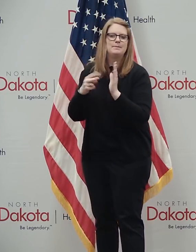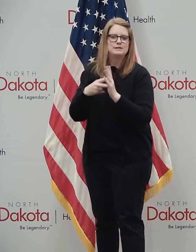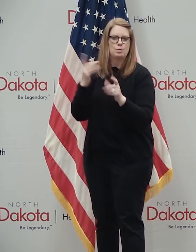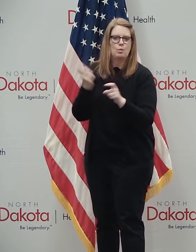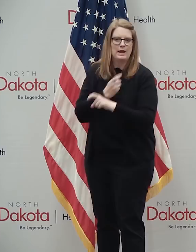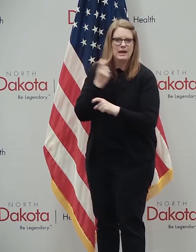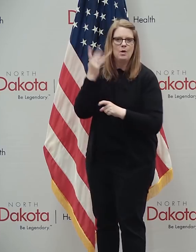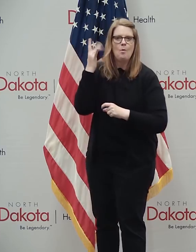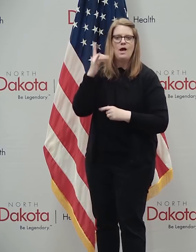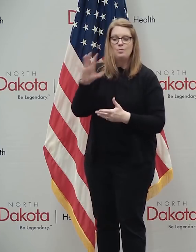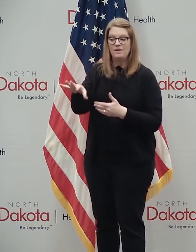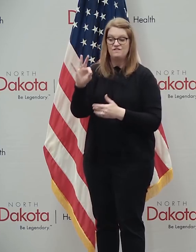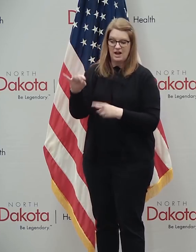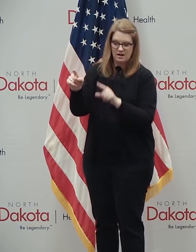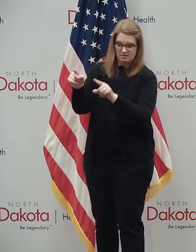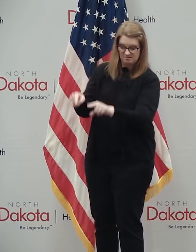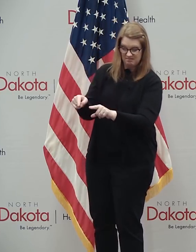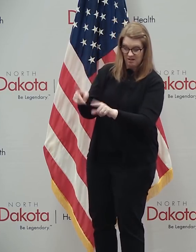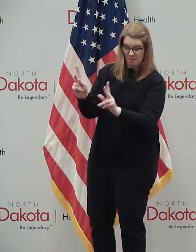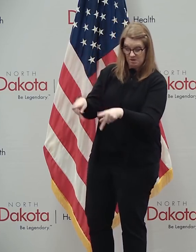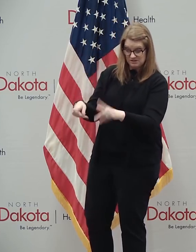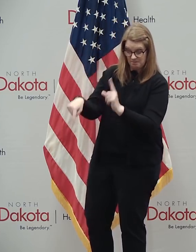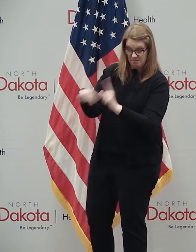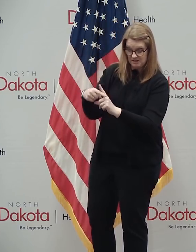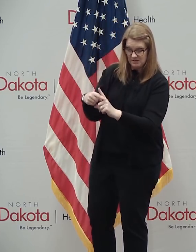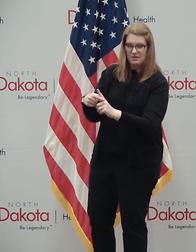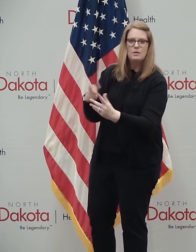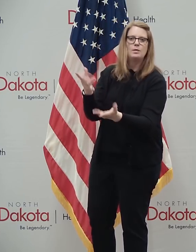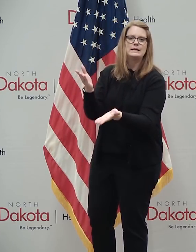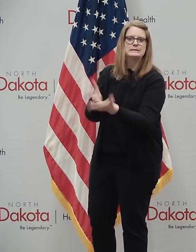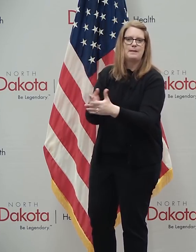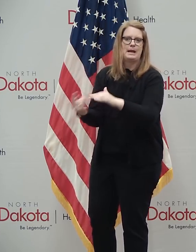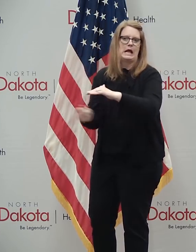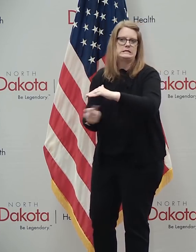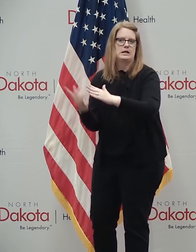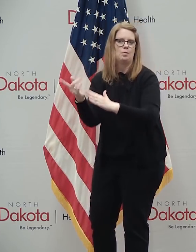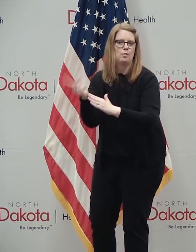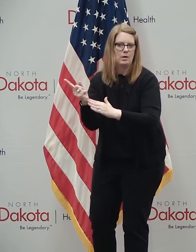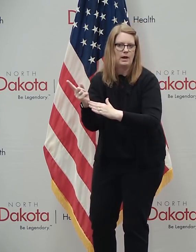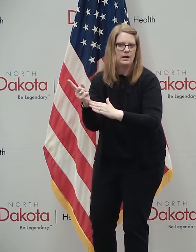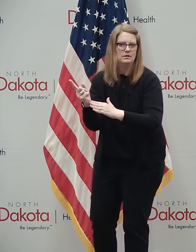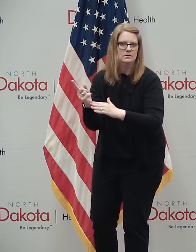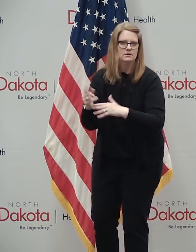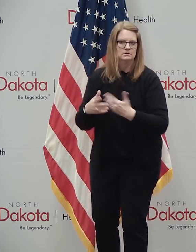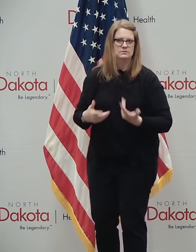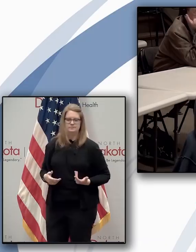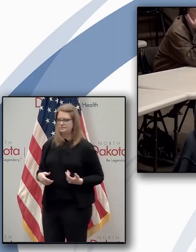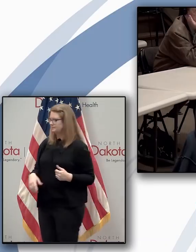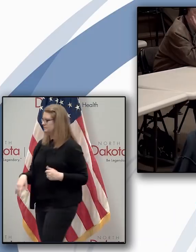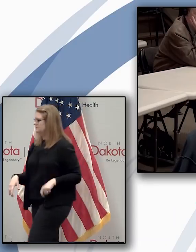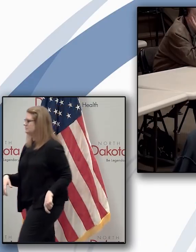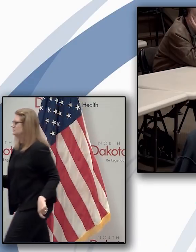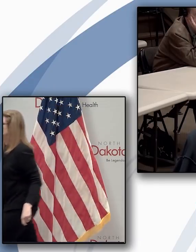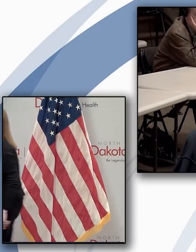we're finding it and then we can contain it. If we don't know what's there, it could just be spreading unknowingly. Just a quick follow-up